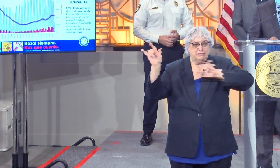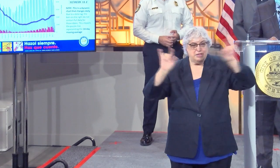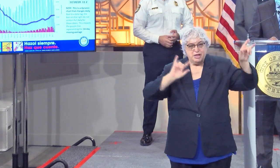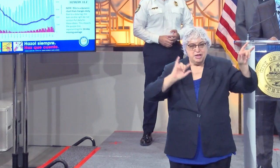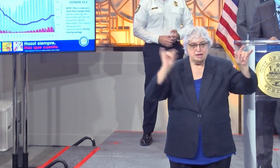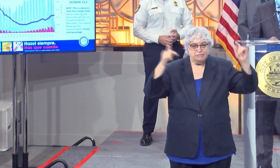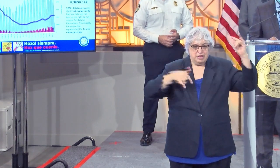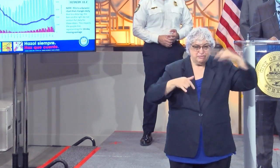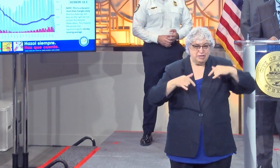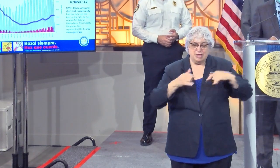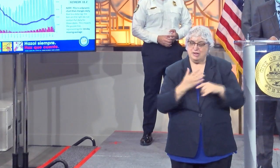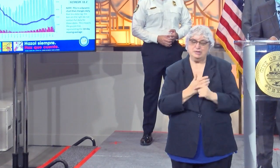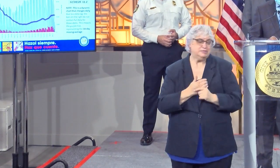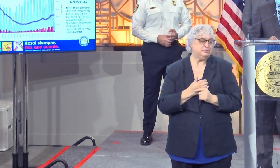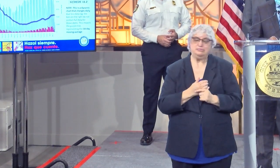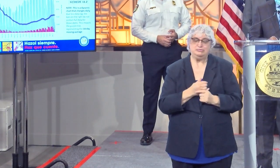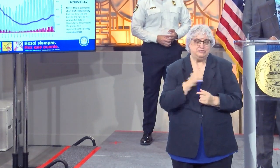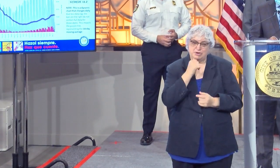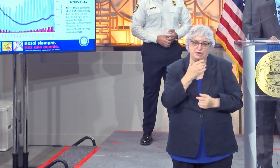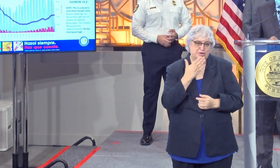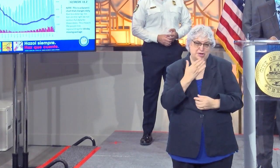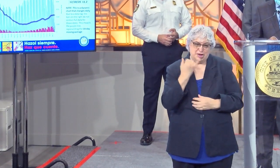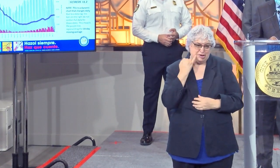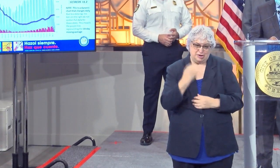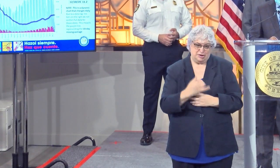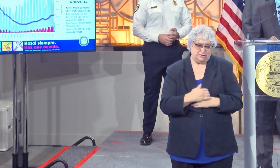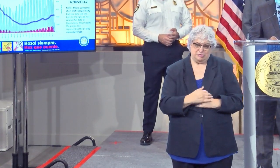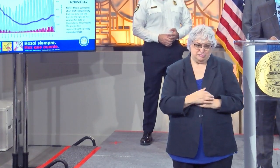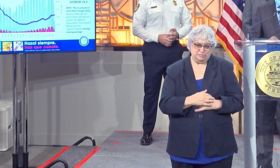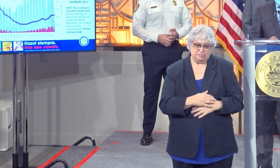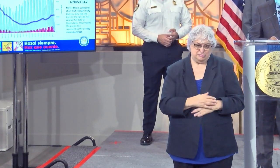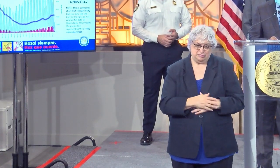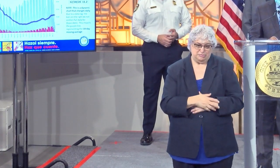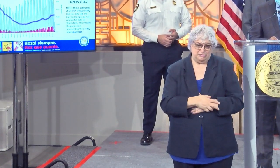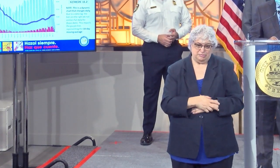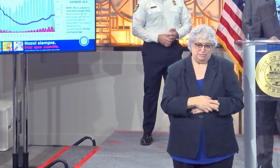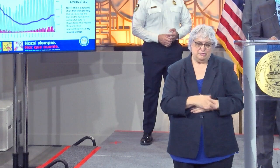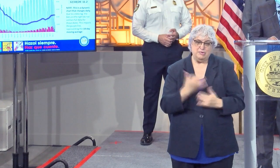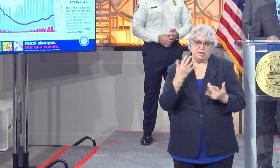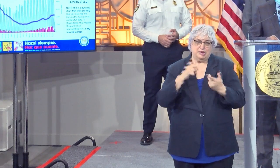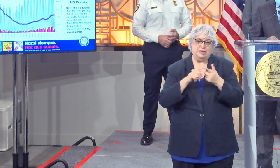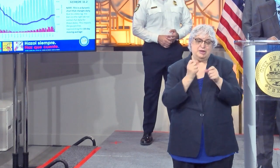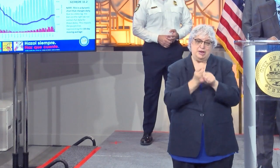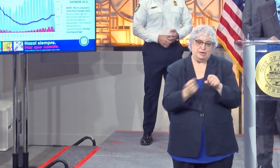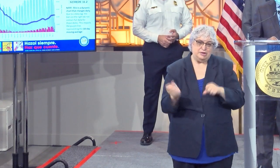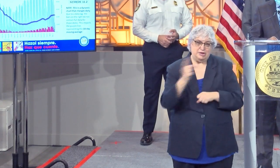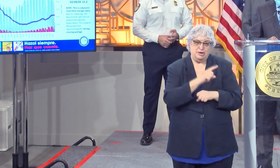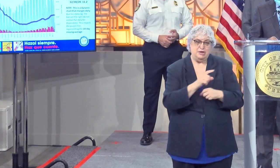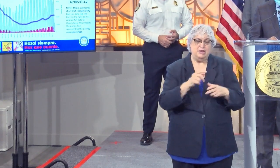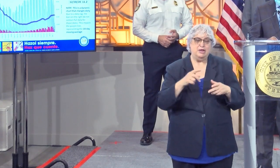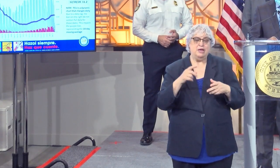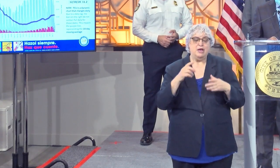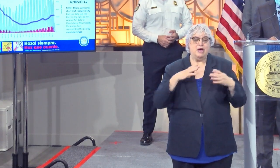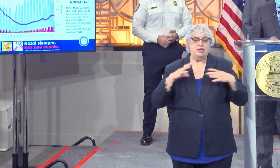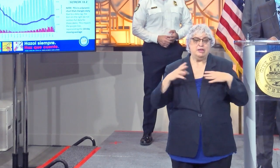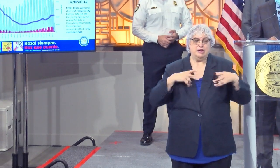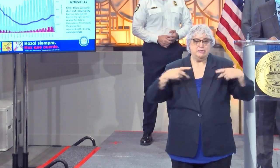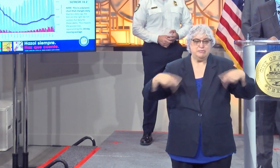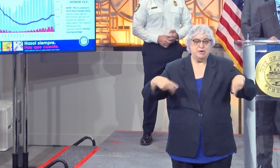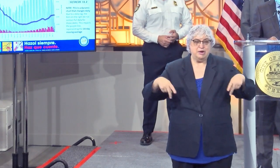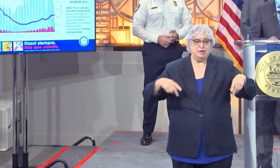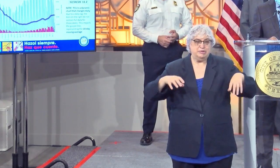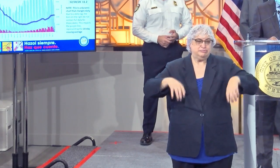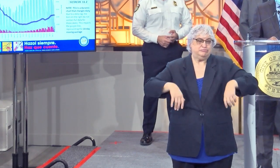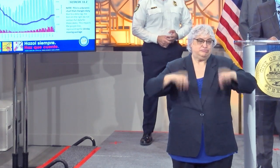there. I just don't think that is a wise thing to do right now. Cancel holiday parties and